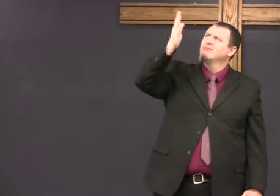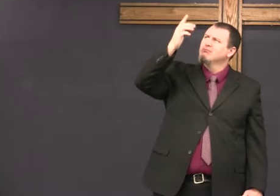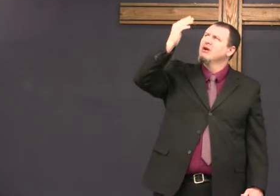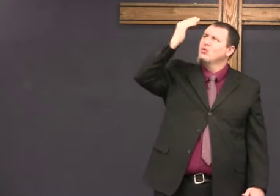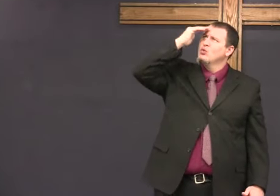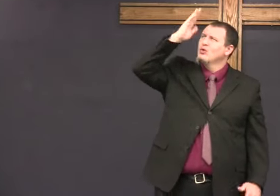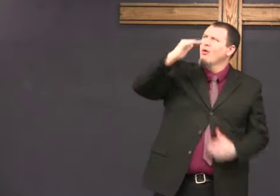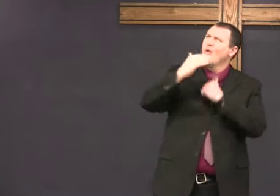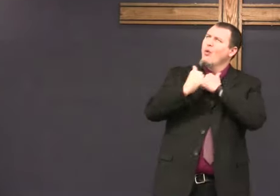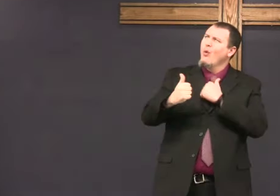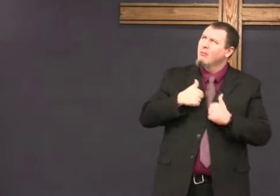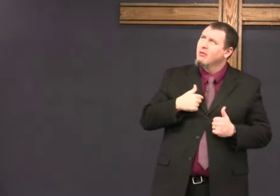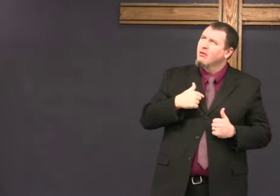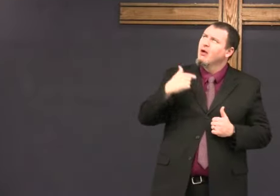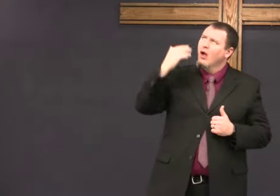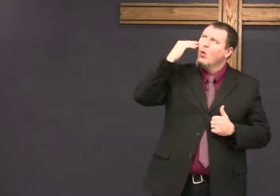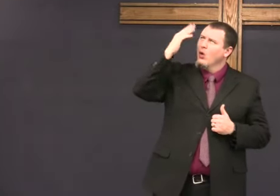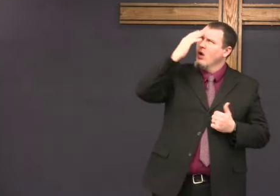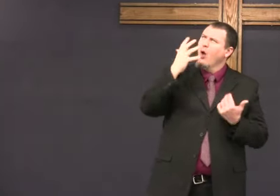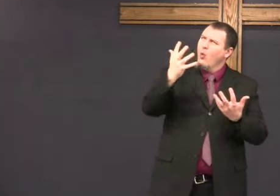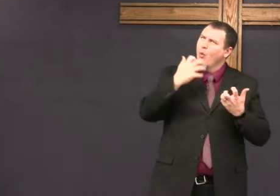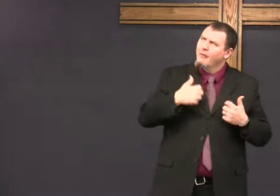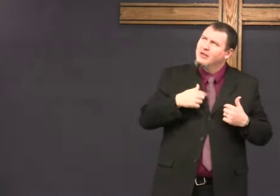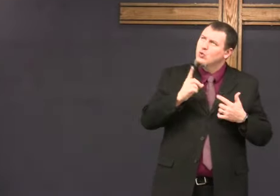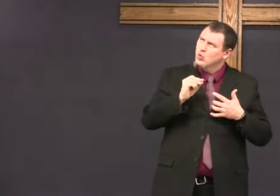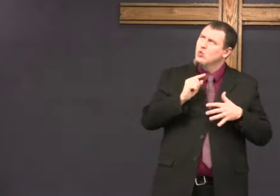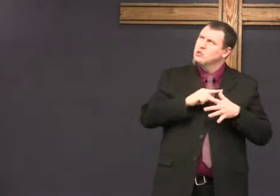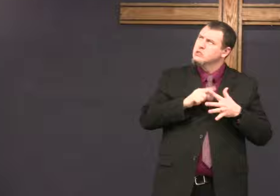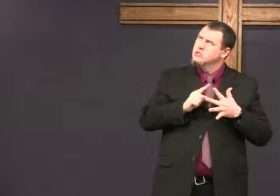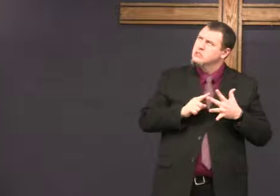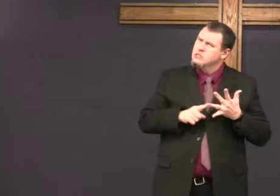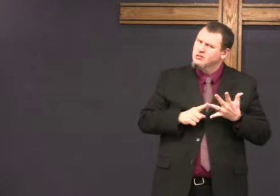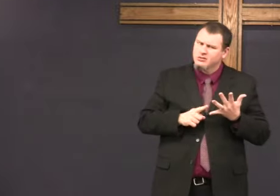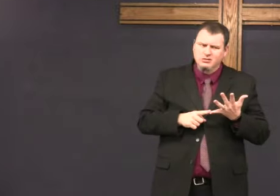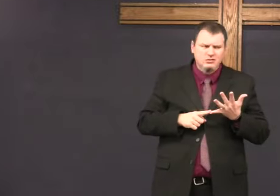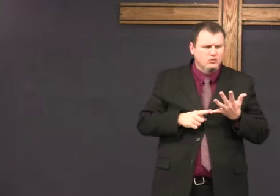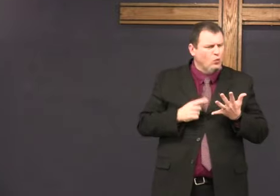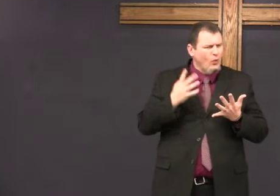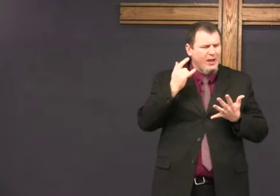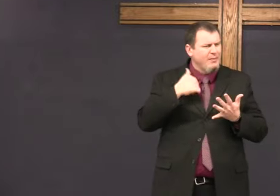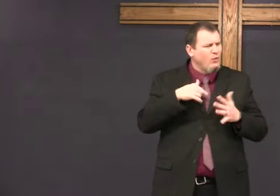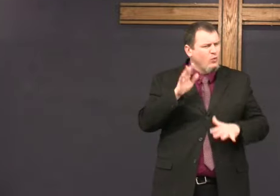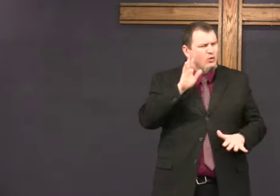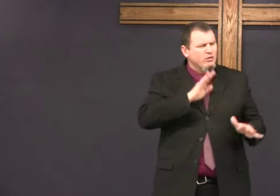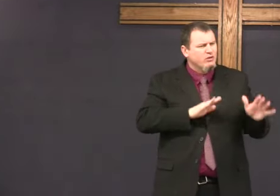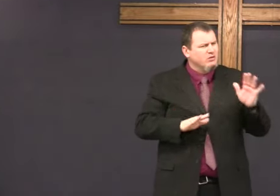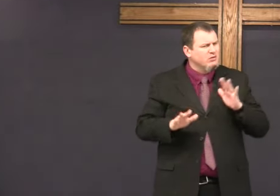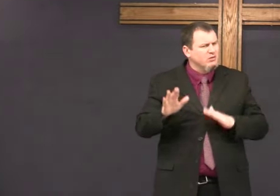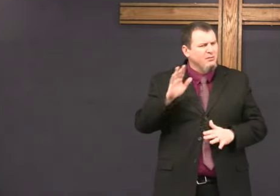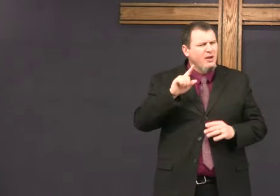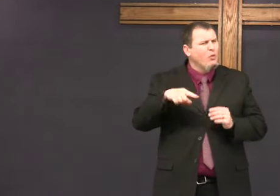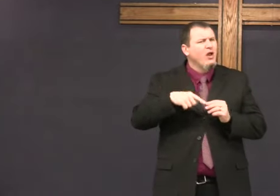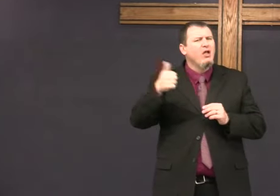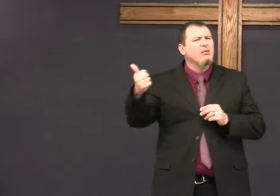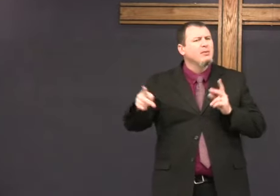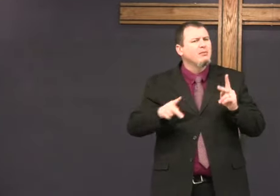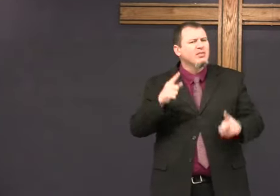worry? We know who God is, and God has called us to do these things, so why should we worry